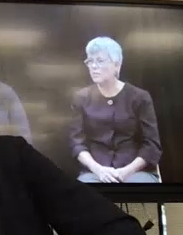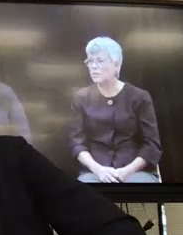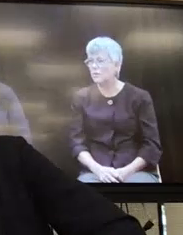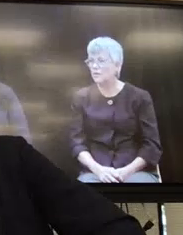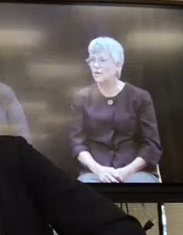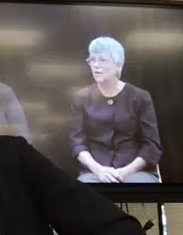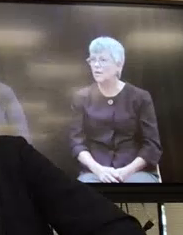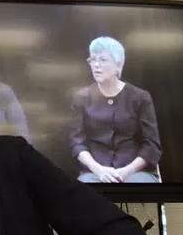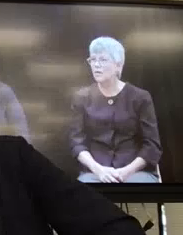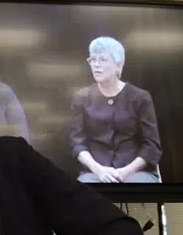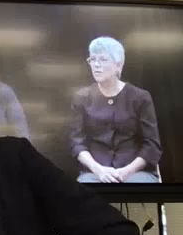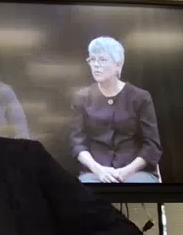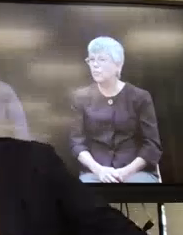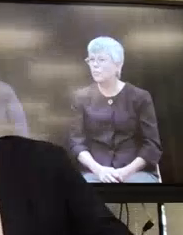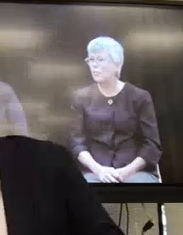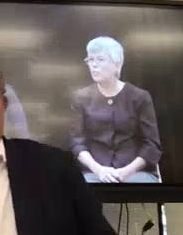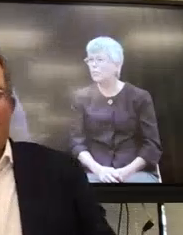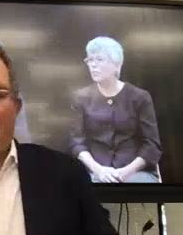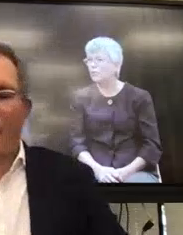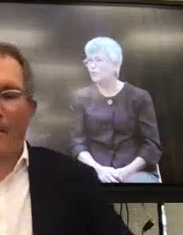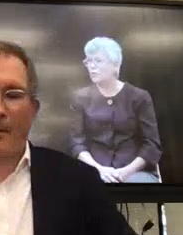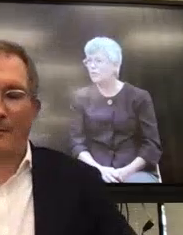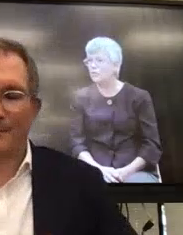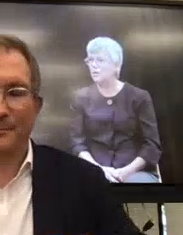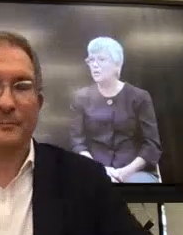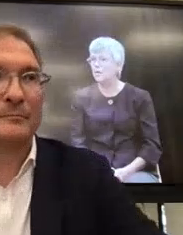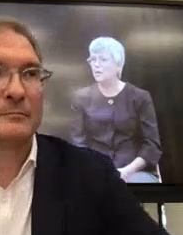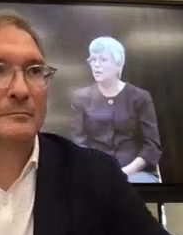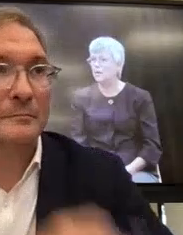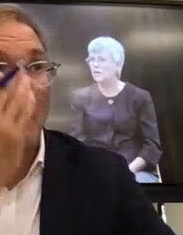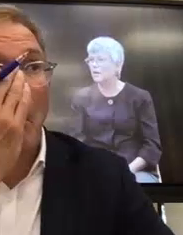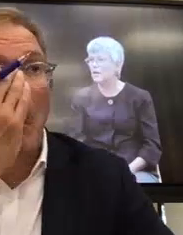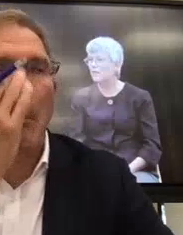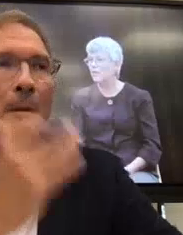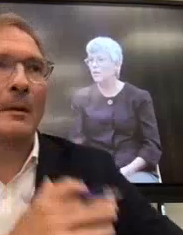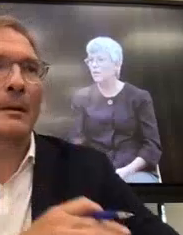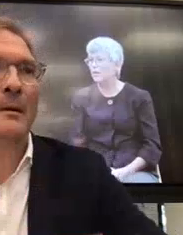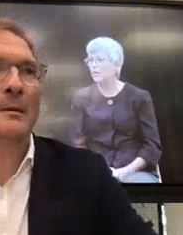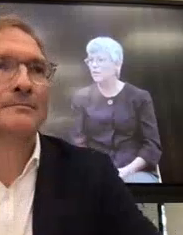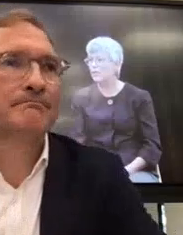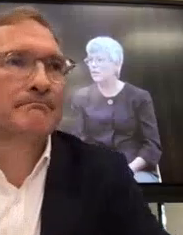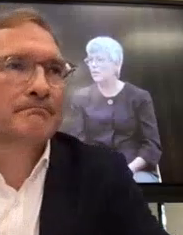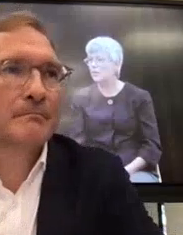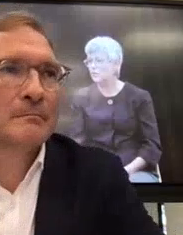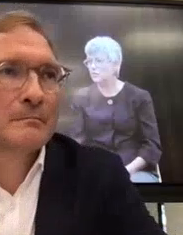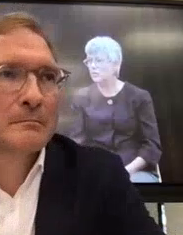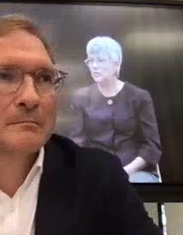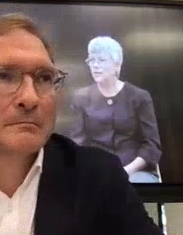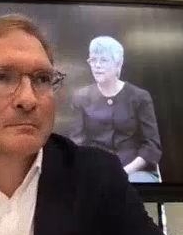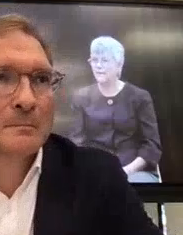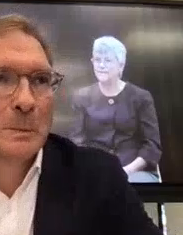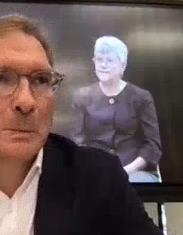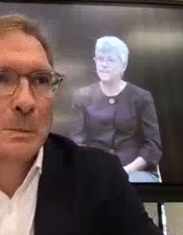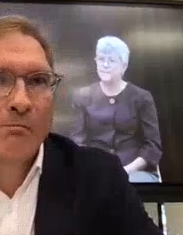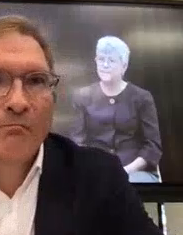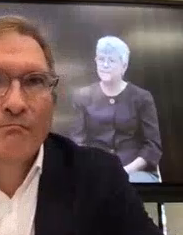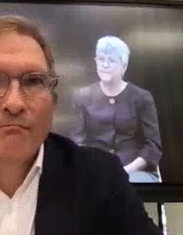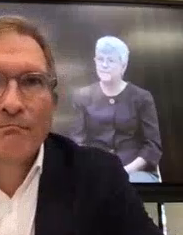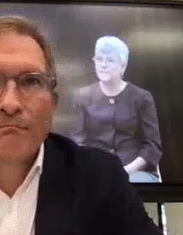program that we think would benefit our students, but it's not a part of our daily operations.